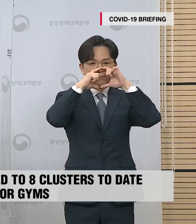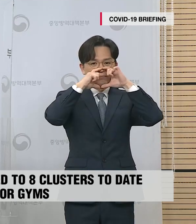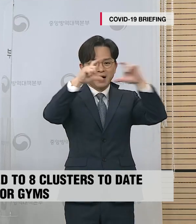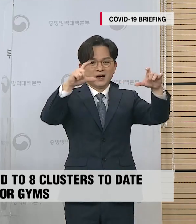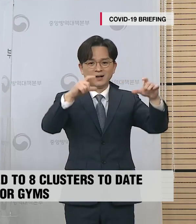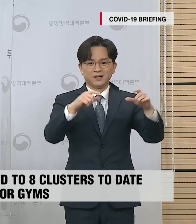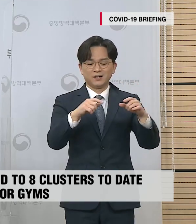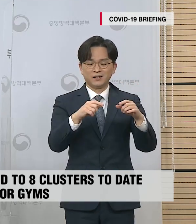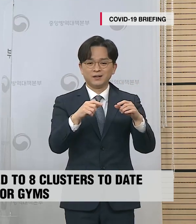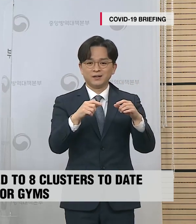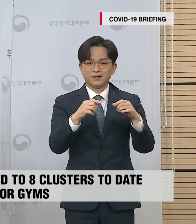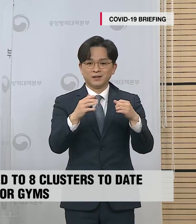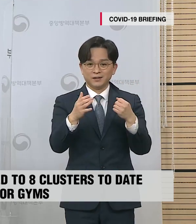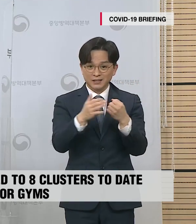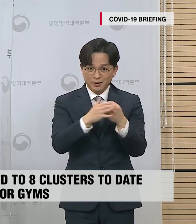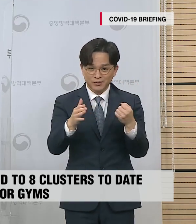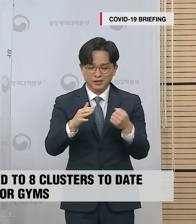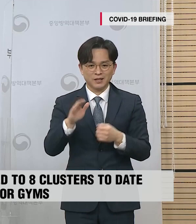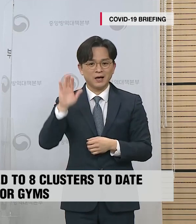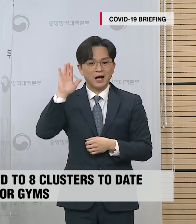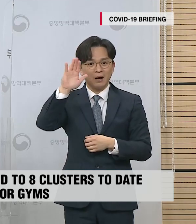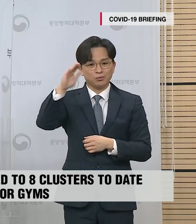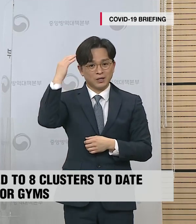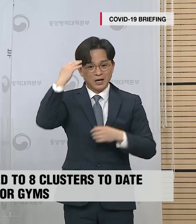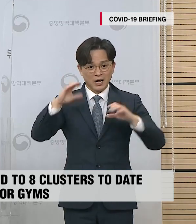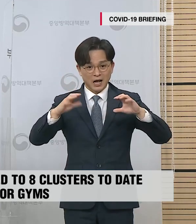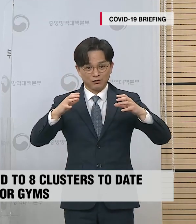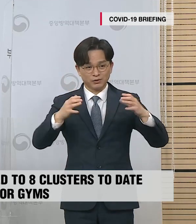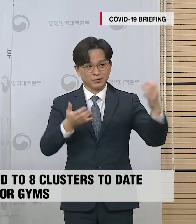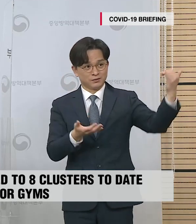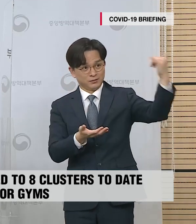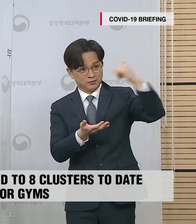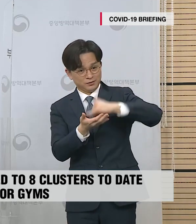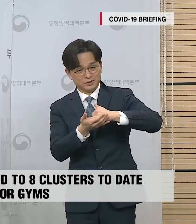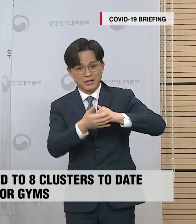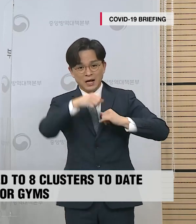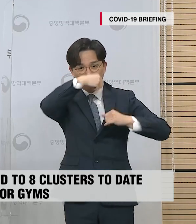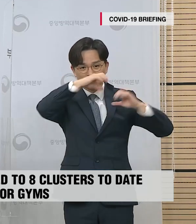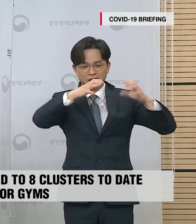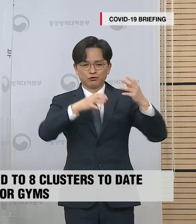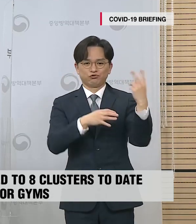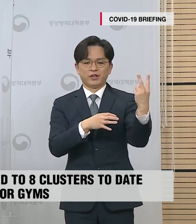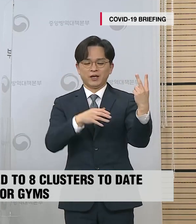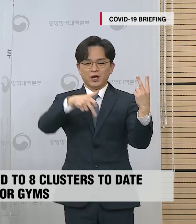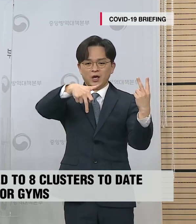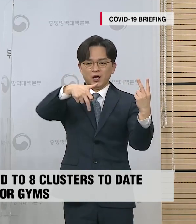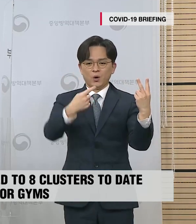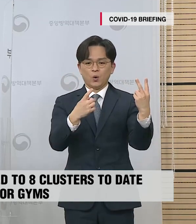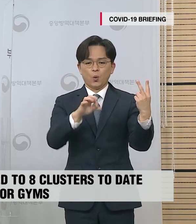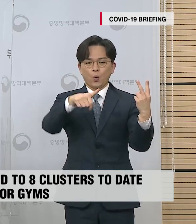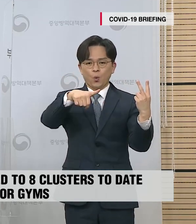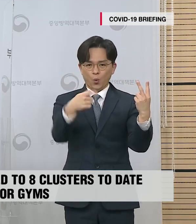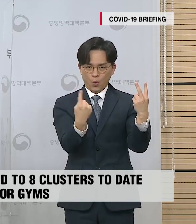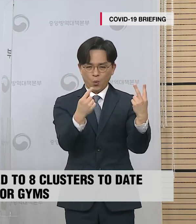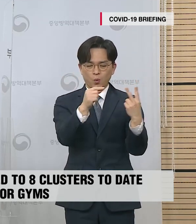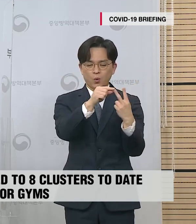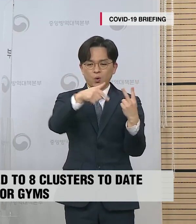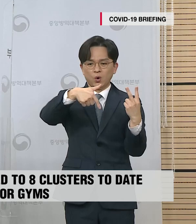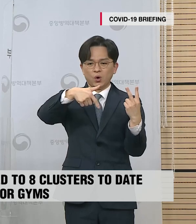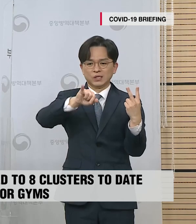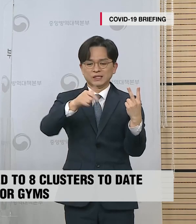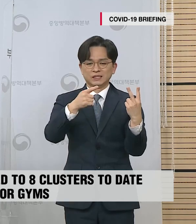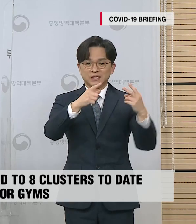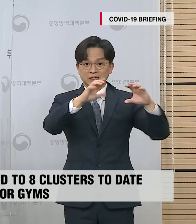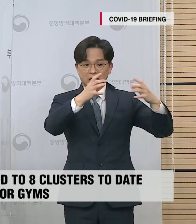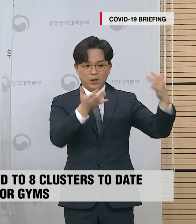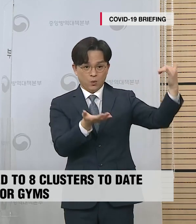and this is why we have been also intensifying our quarantine measures for those people coming in from Congo as well as